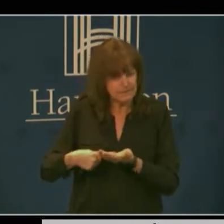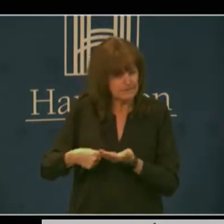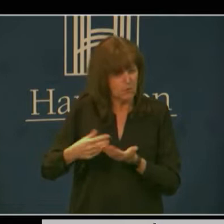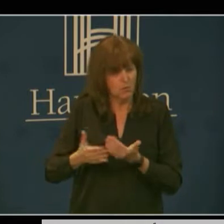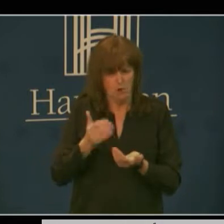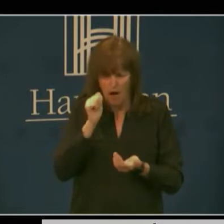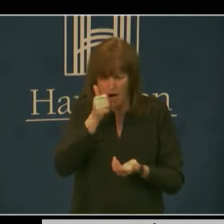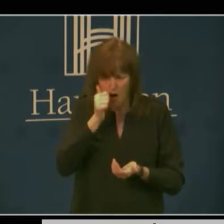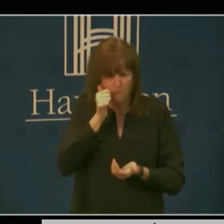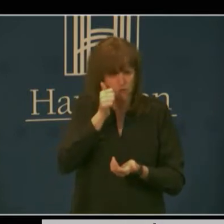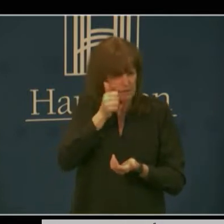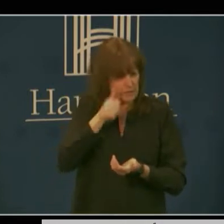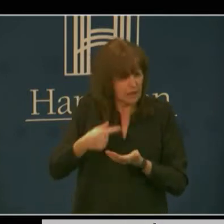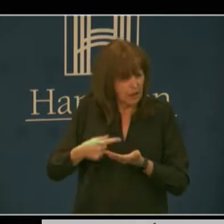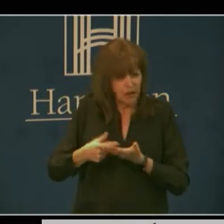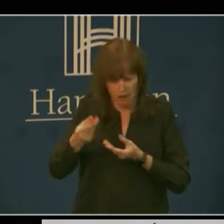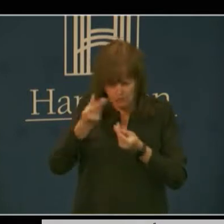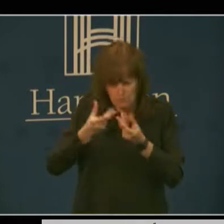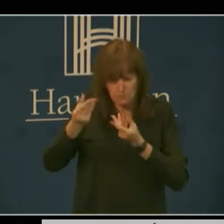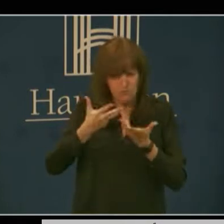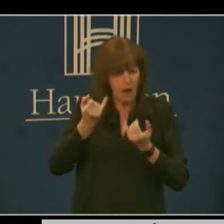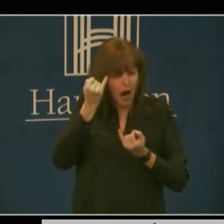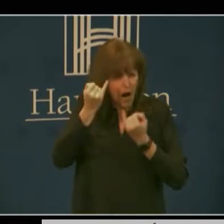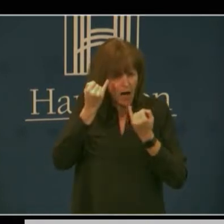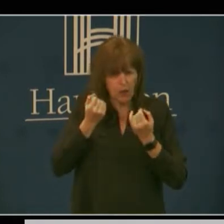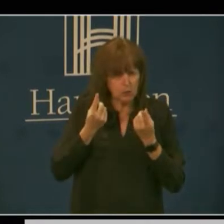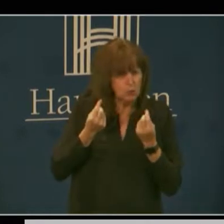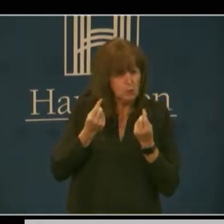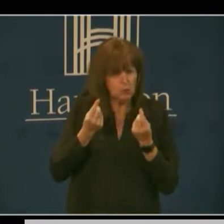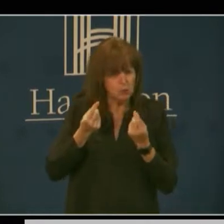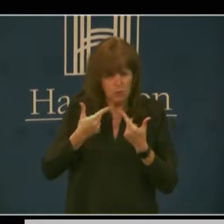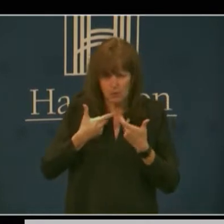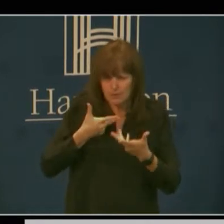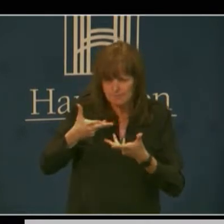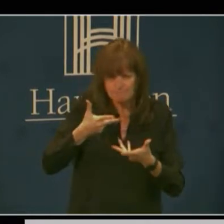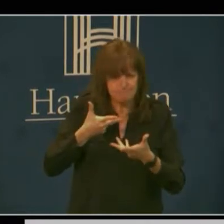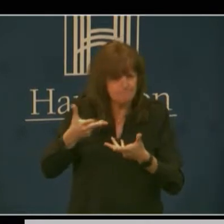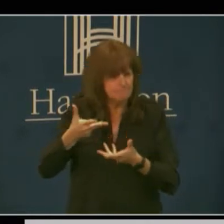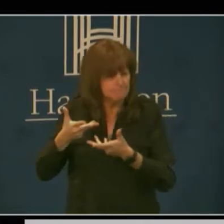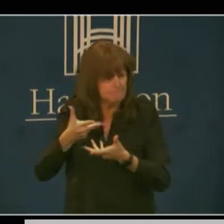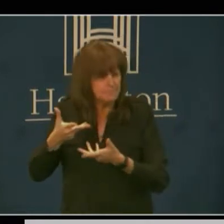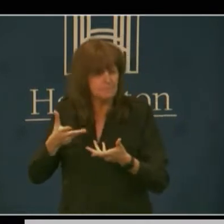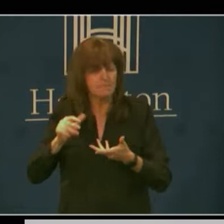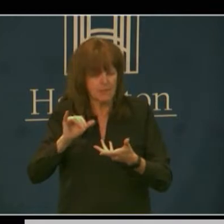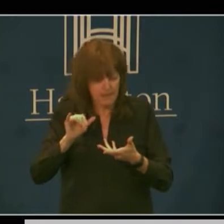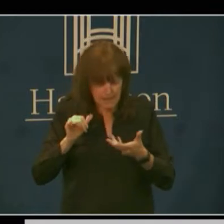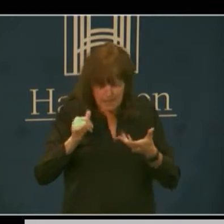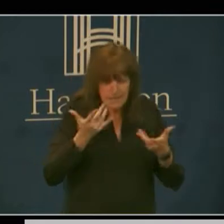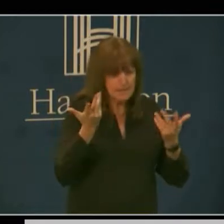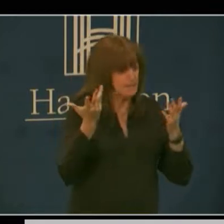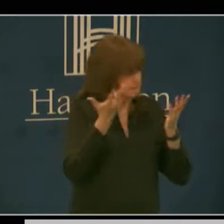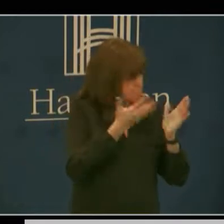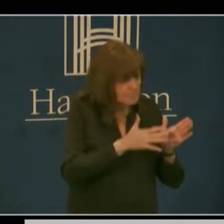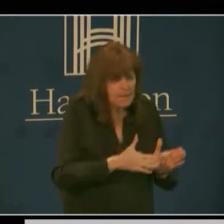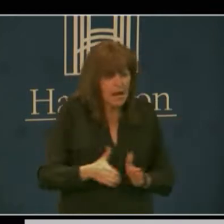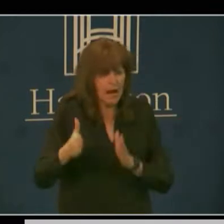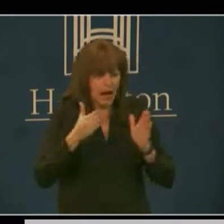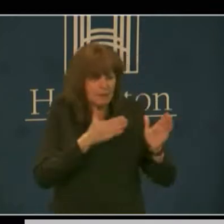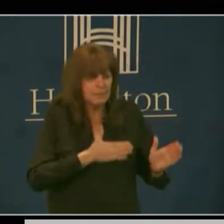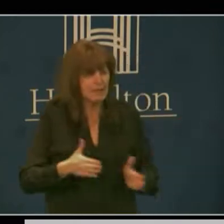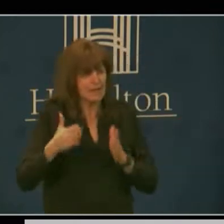the ground and also their ideas about how best to address this situation. And we've also made a number of investments and a number